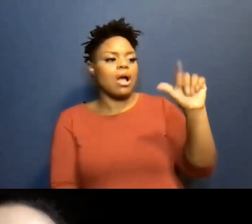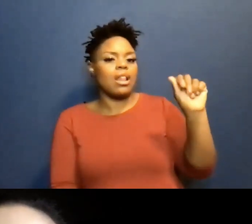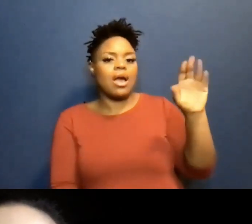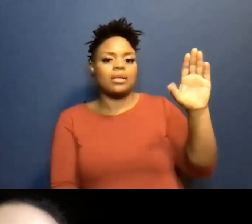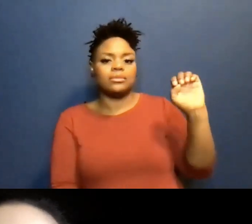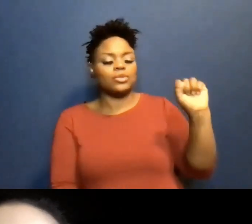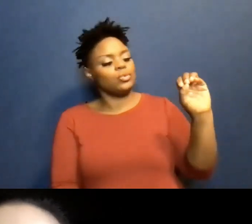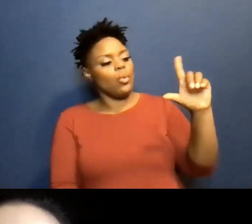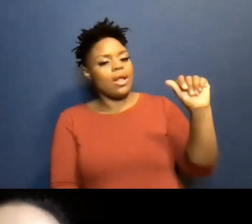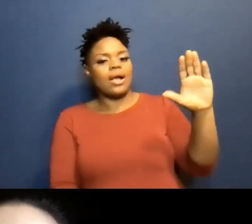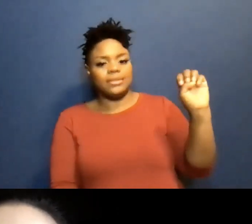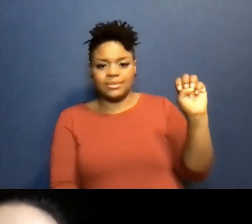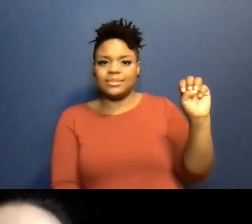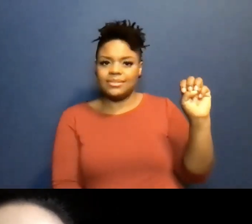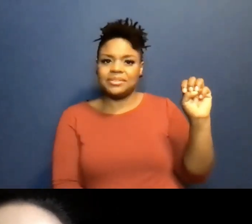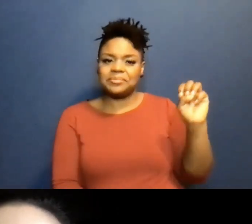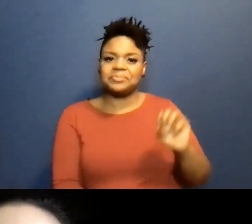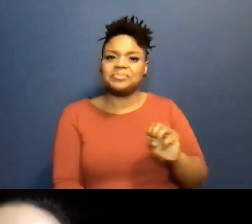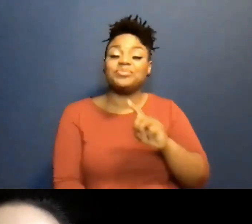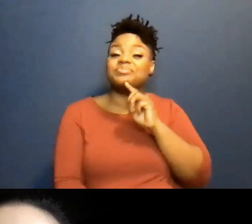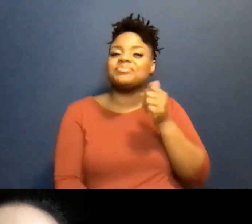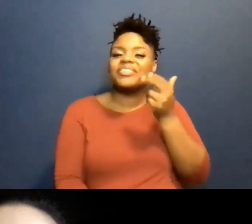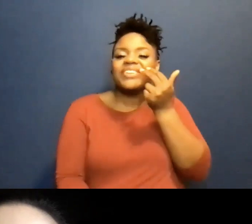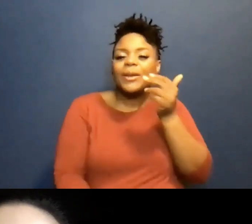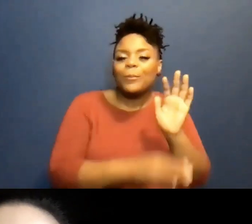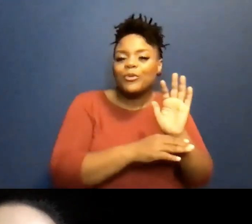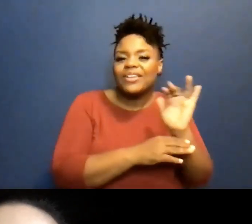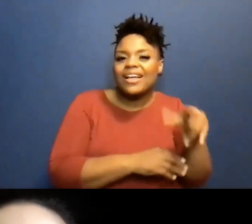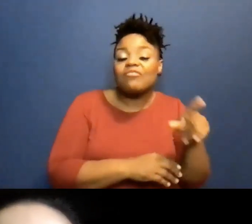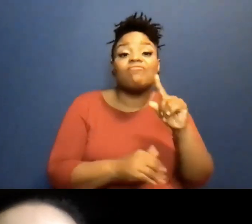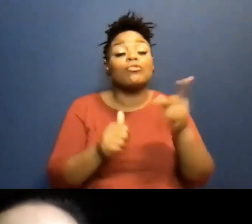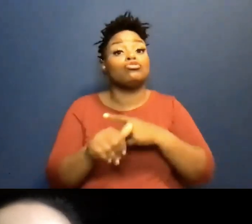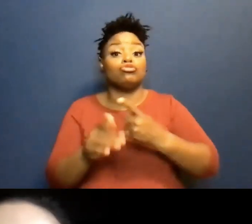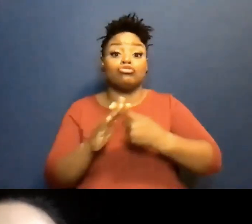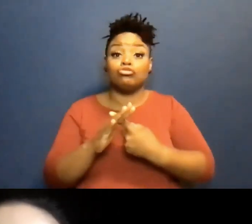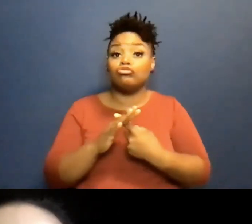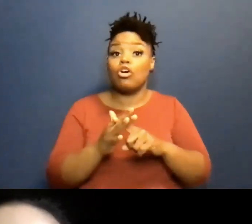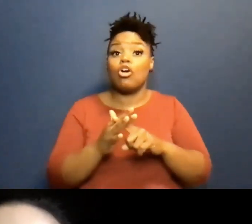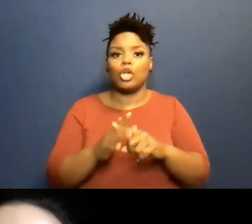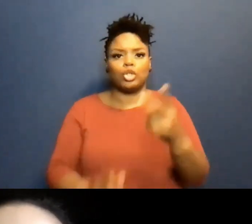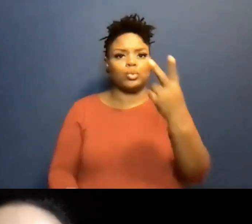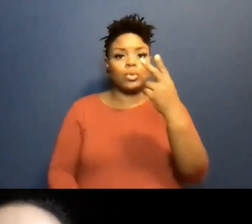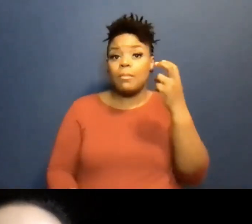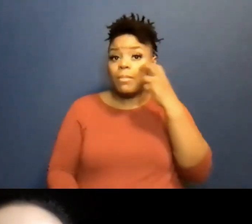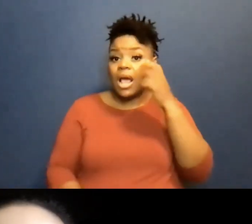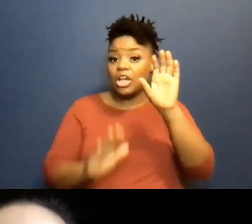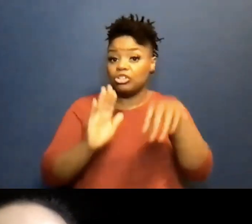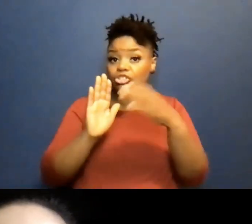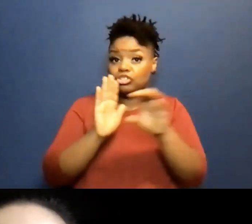all, there were two Black characters kind of at a battle royale And, just